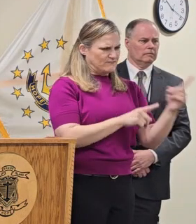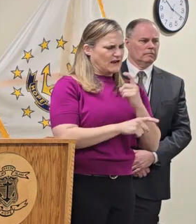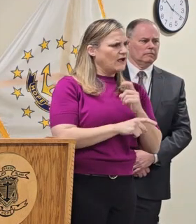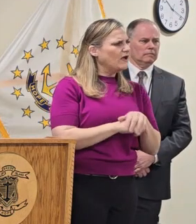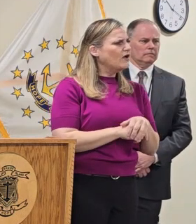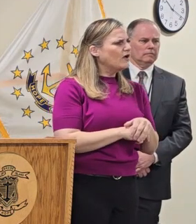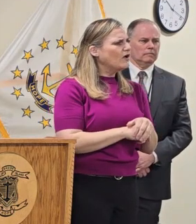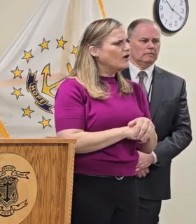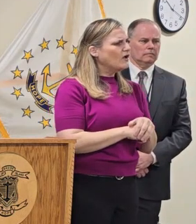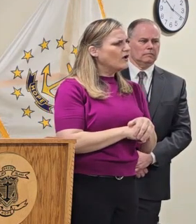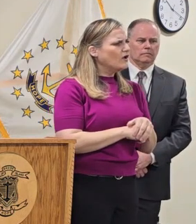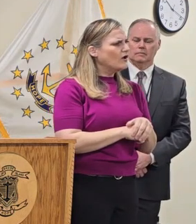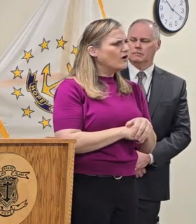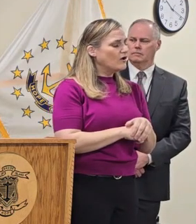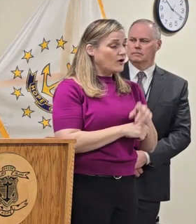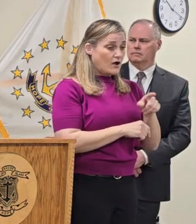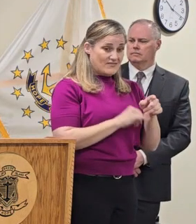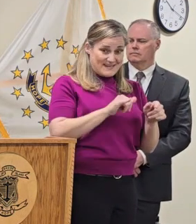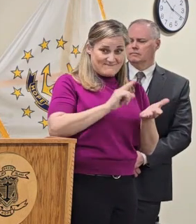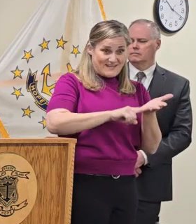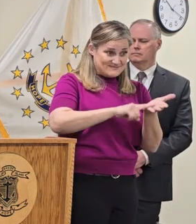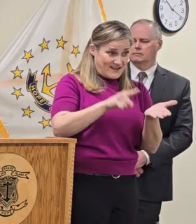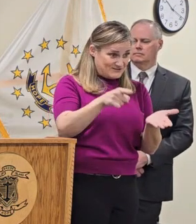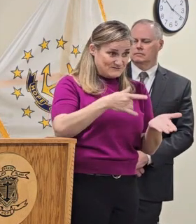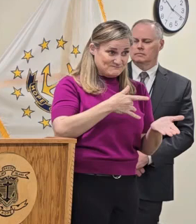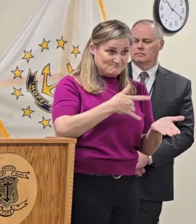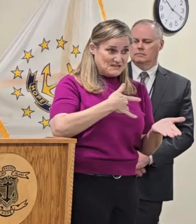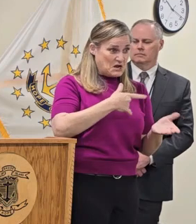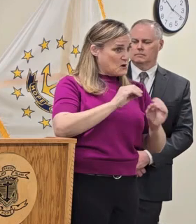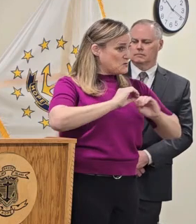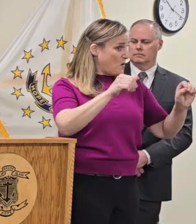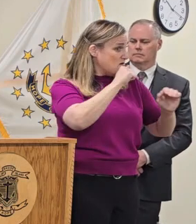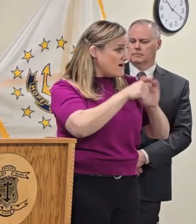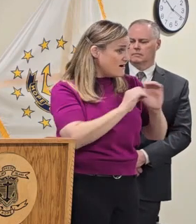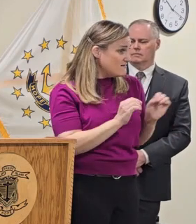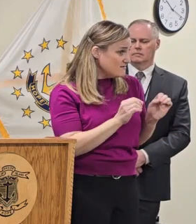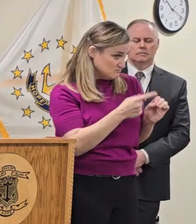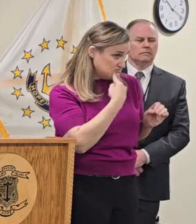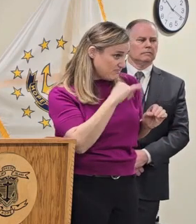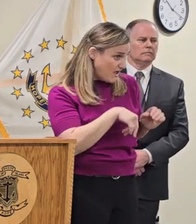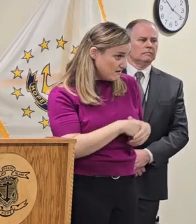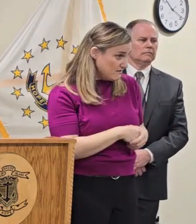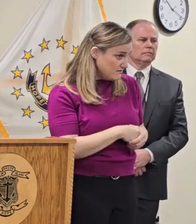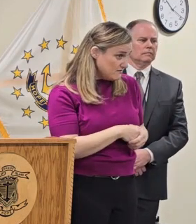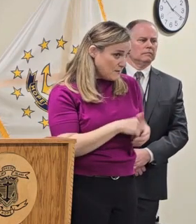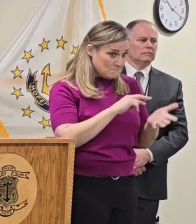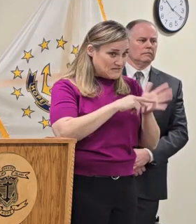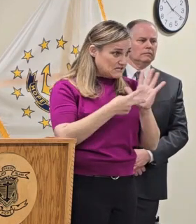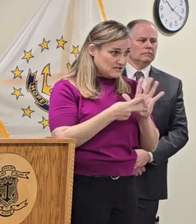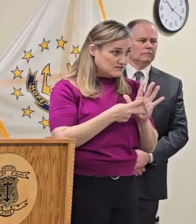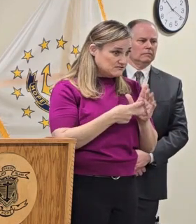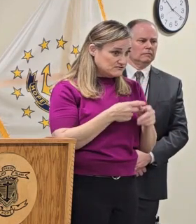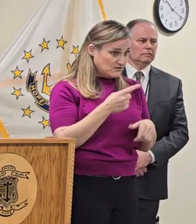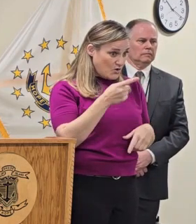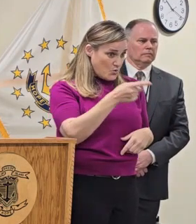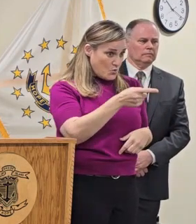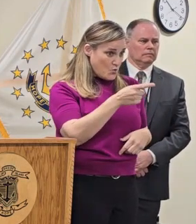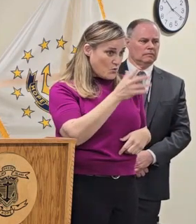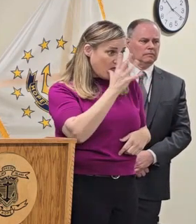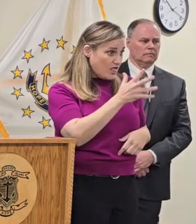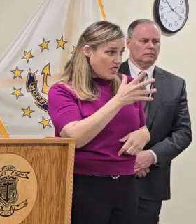no holding back. Anyone could be held responsible. with all due respect, does that also include